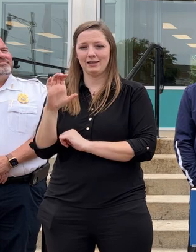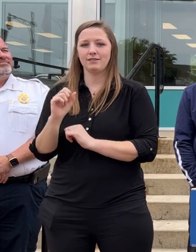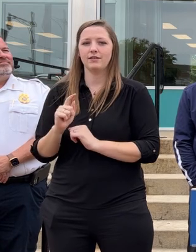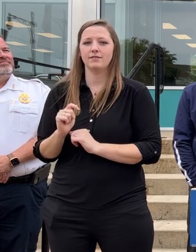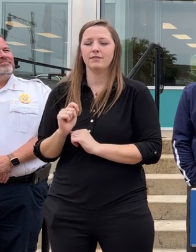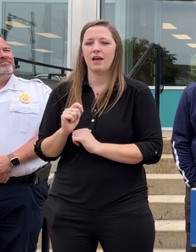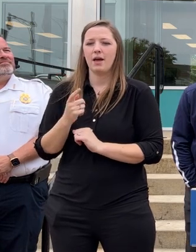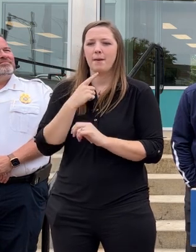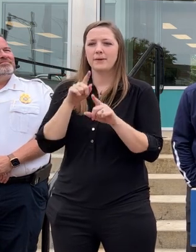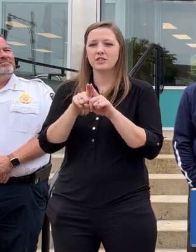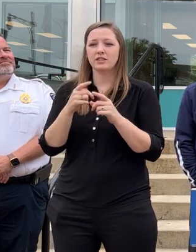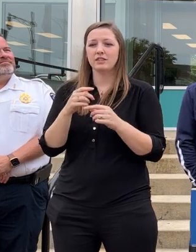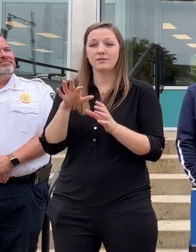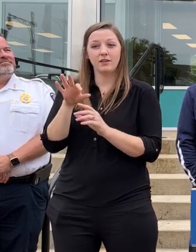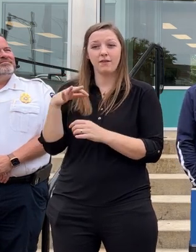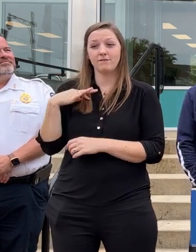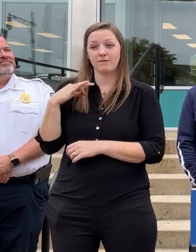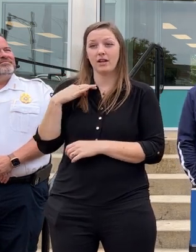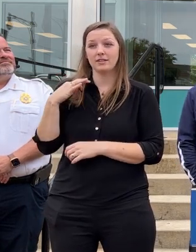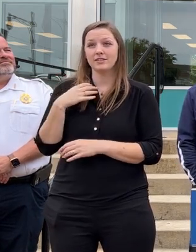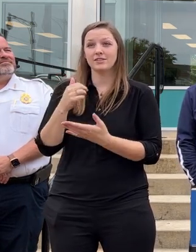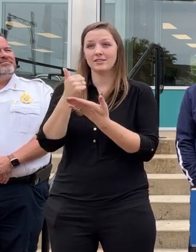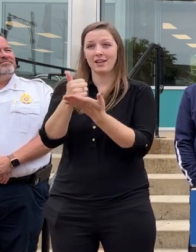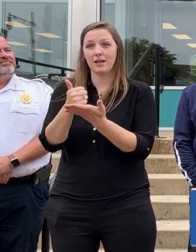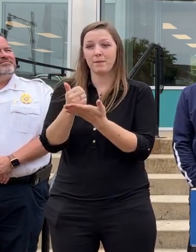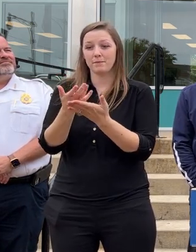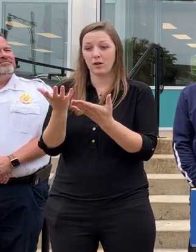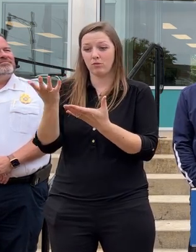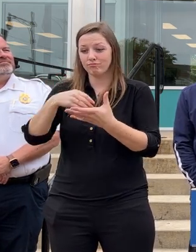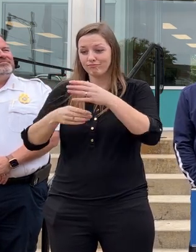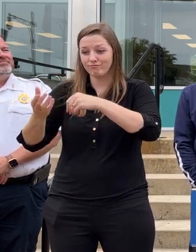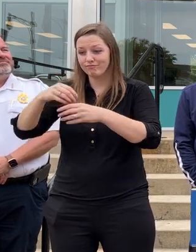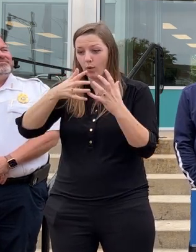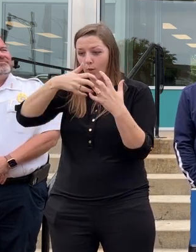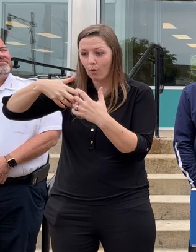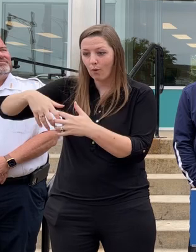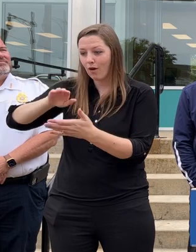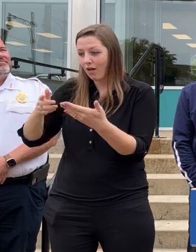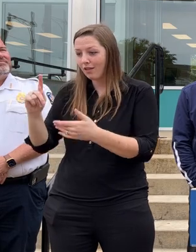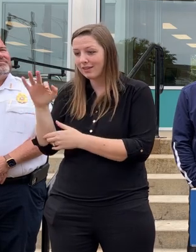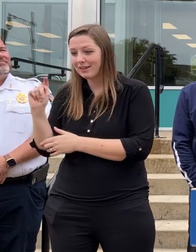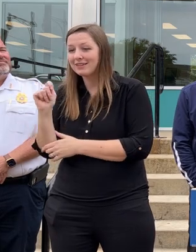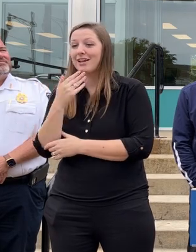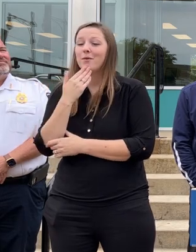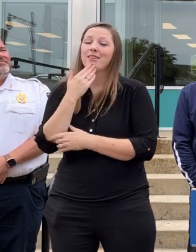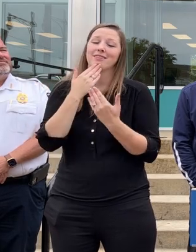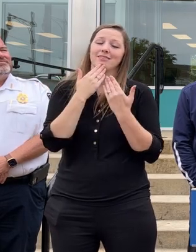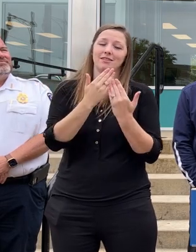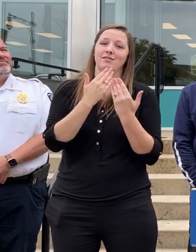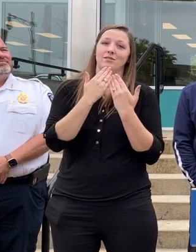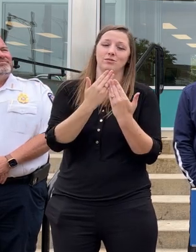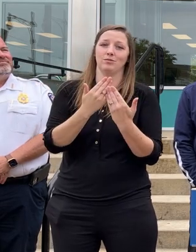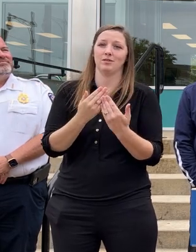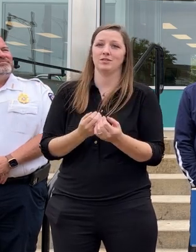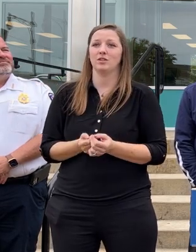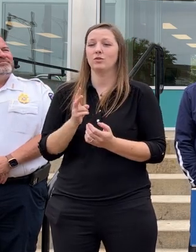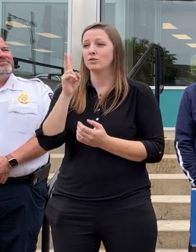volunteers that help put these kits together, and I want to take this opportunity to thank them as well. On our Day of Caring, over